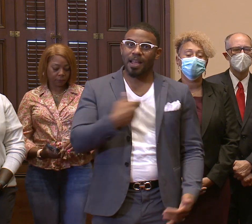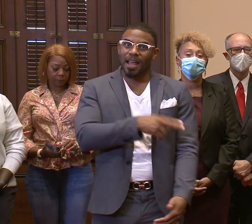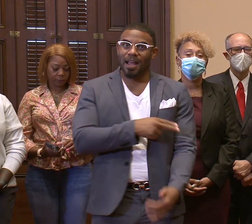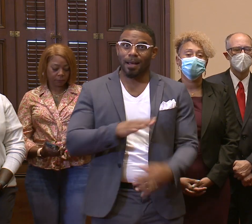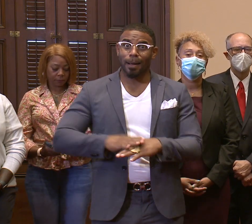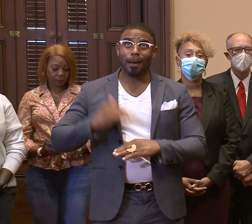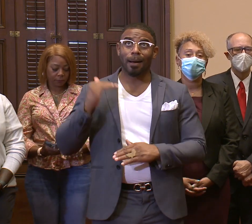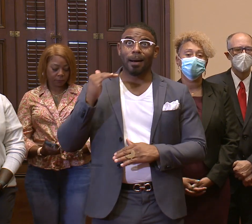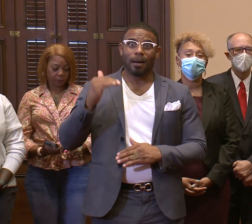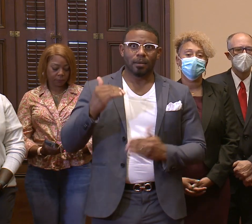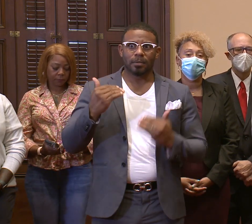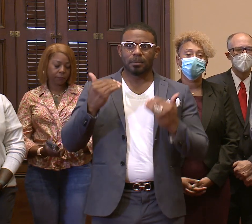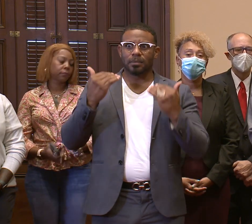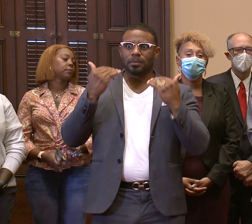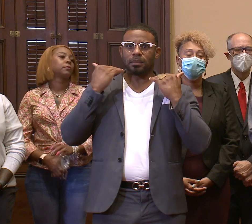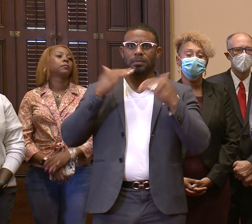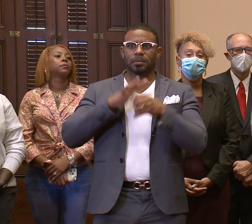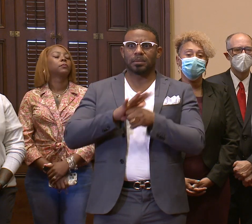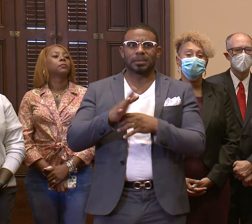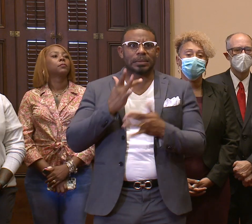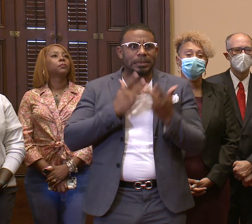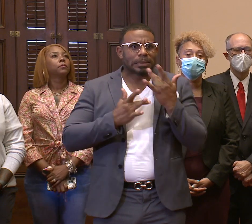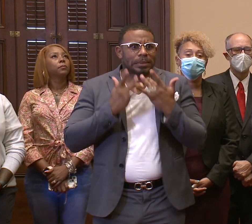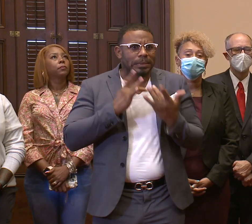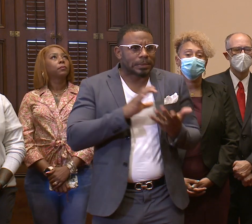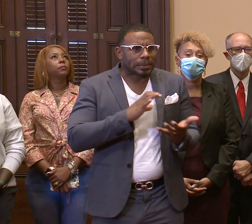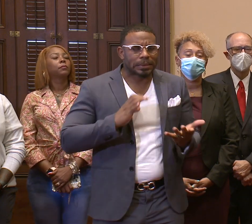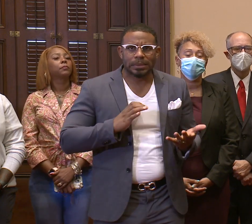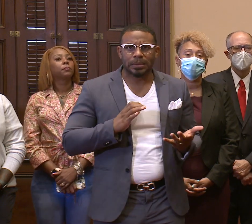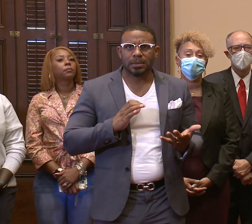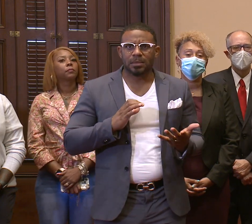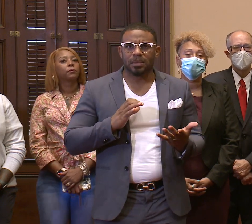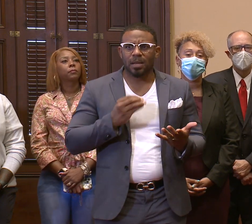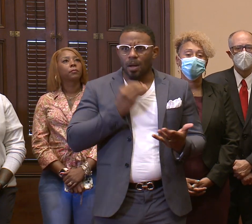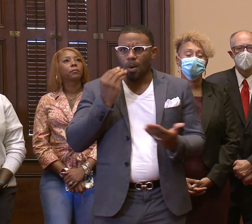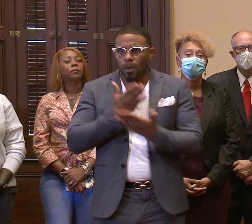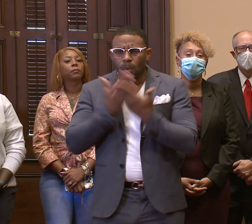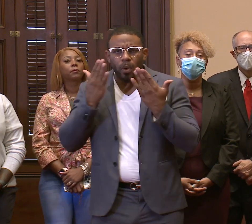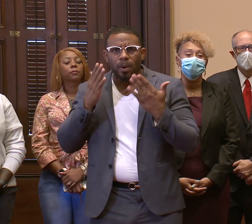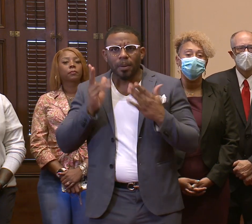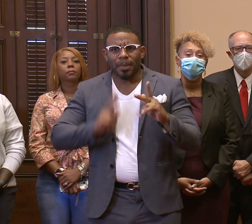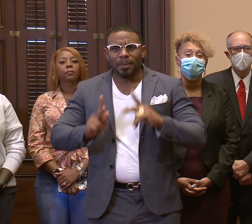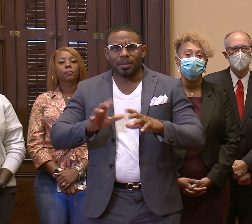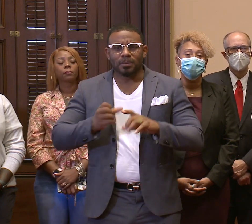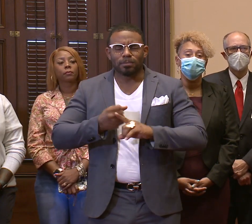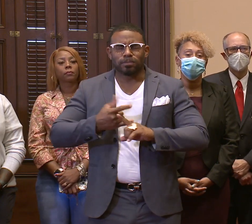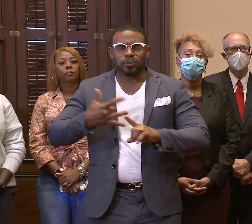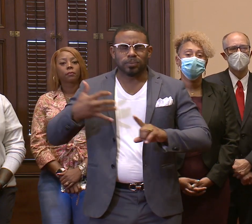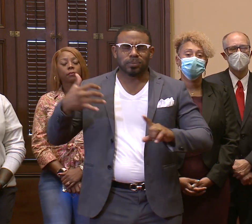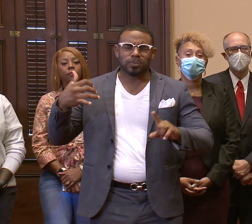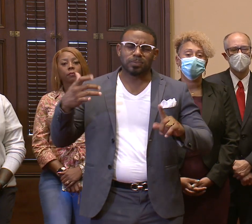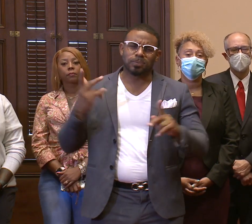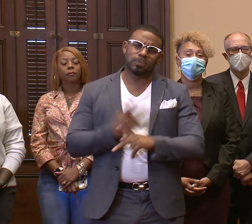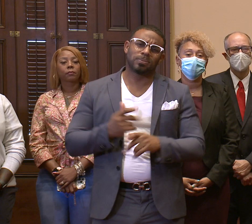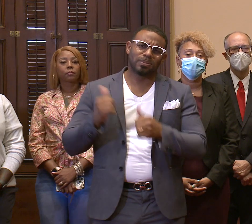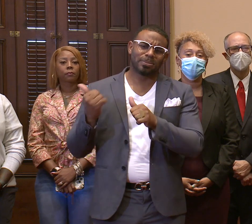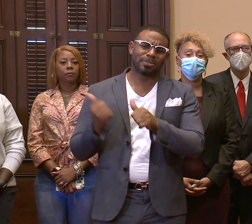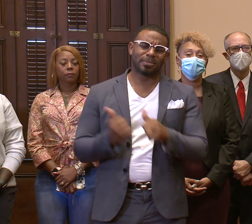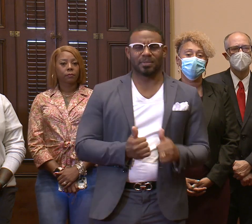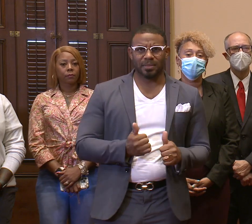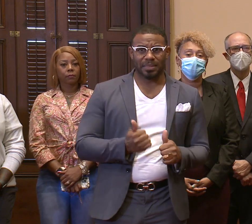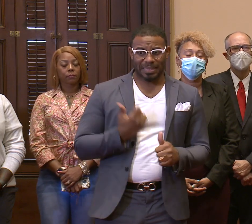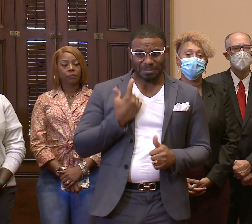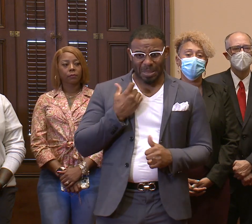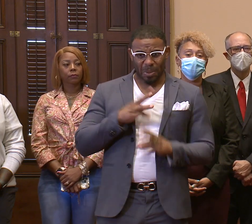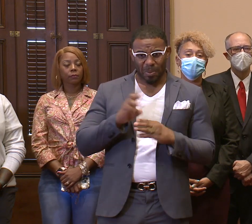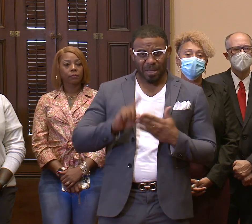hospitals are overburdened, we have a shortage of clinicians, and our homeless population has exploded. This past